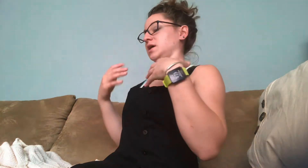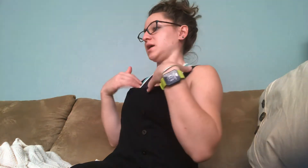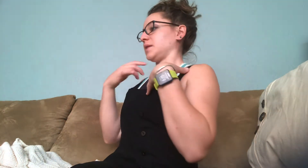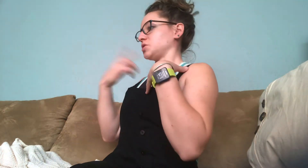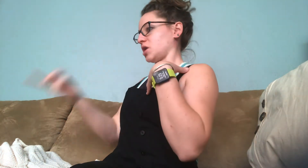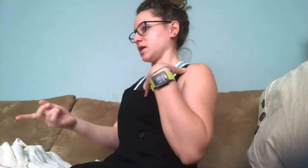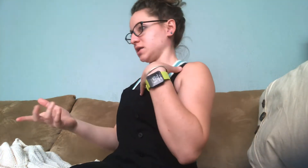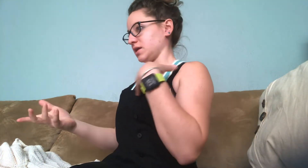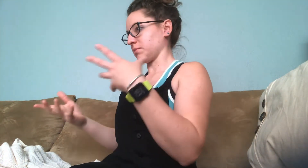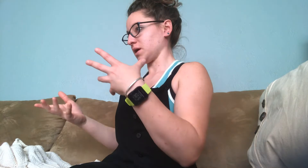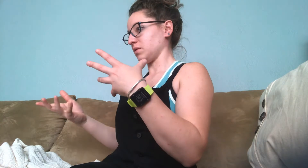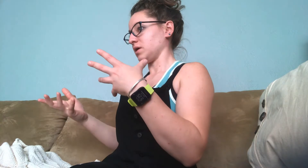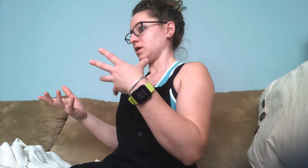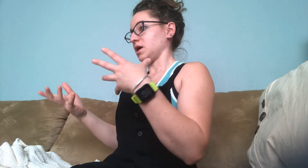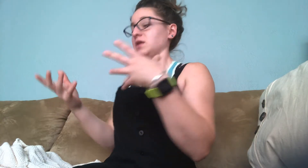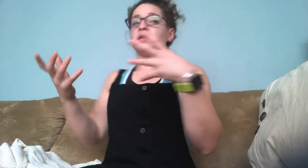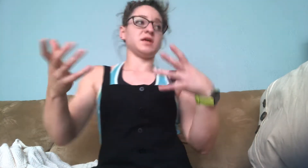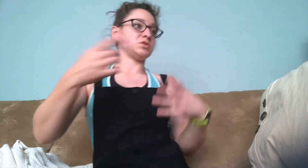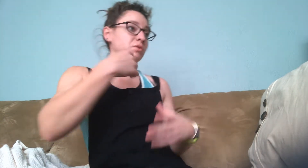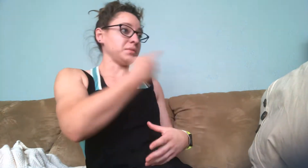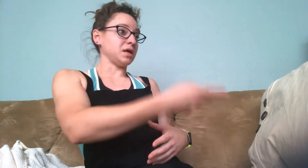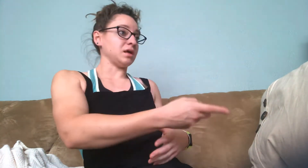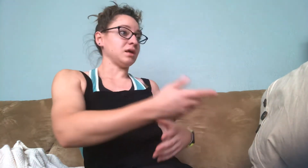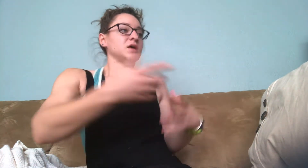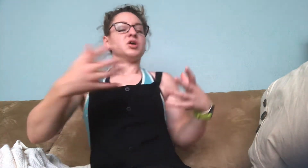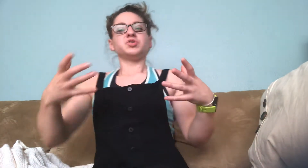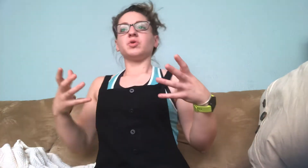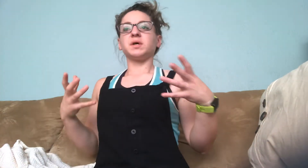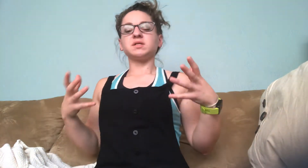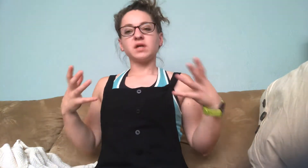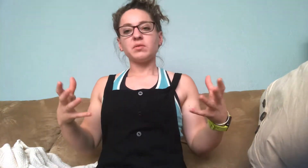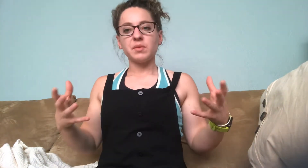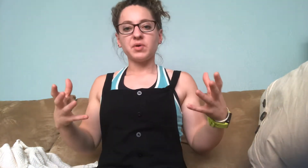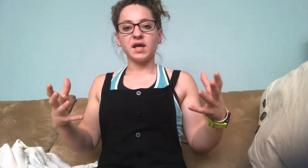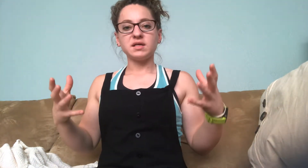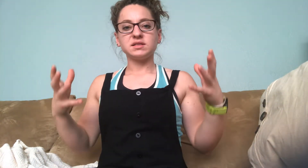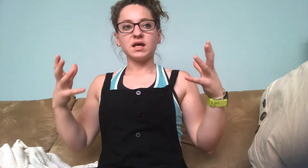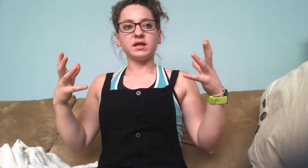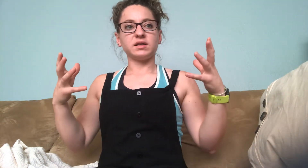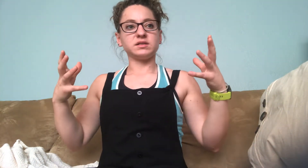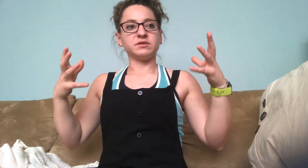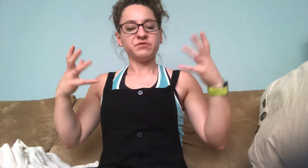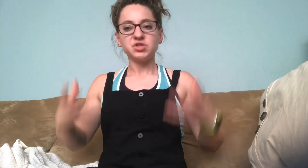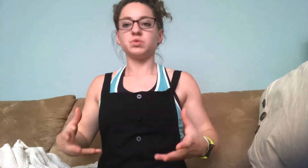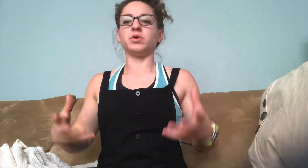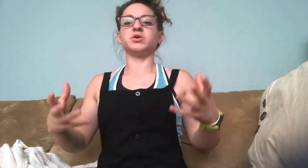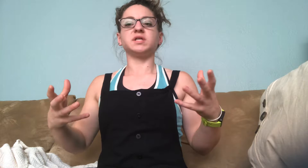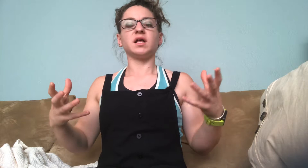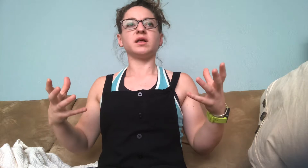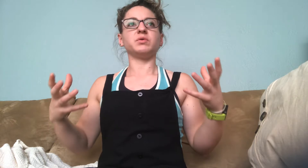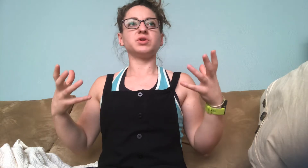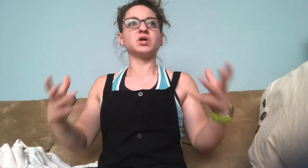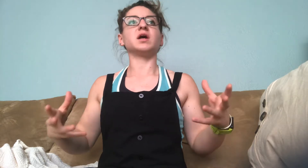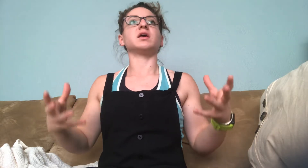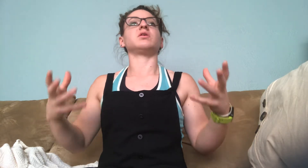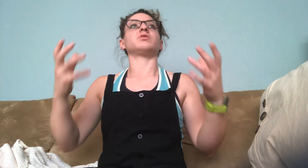person, and I'm talking to them now. And then they told me. So, because you got to remember, ASL is visual. When you're